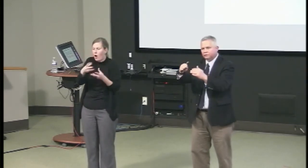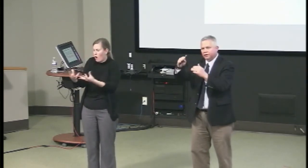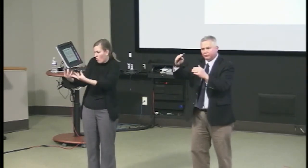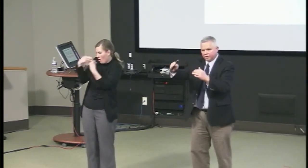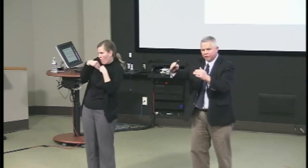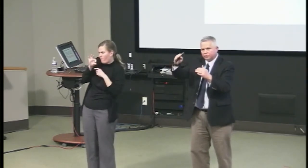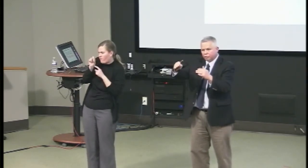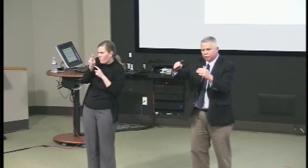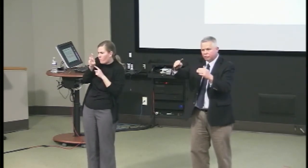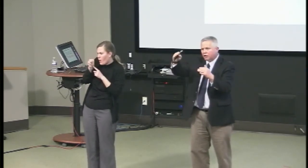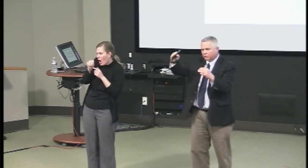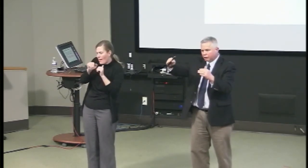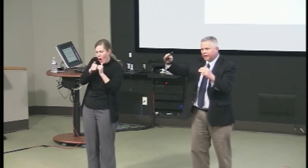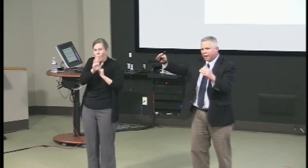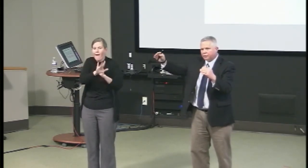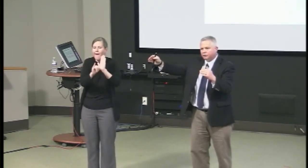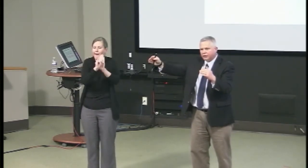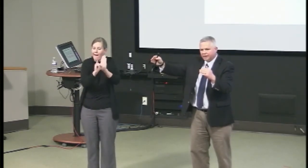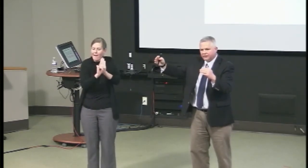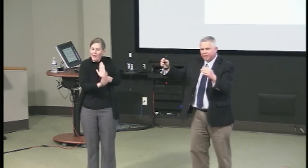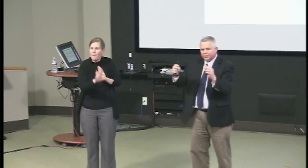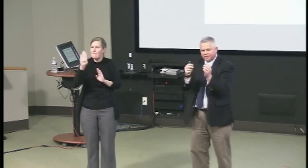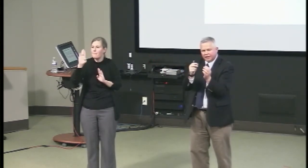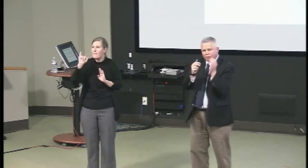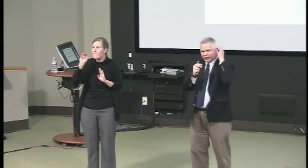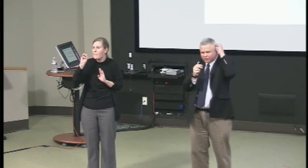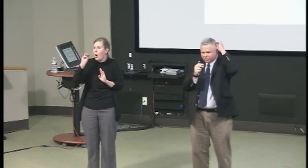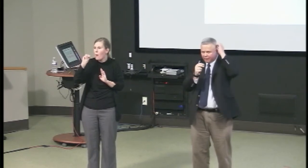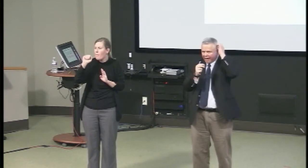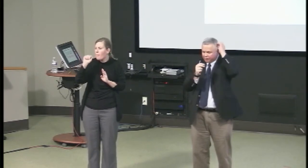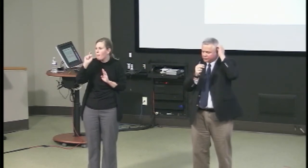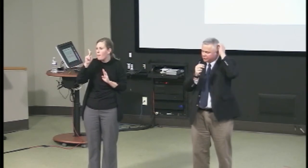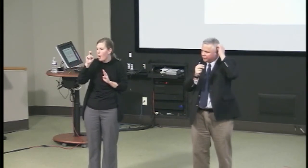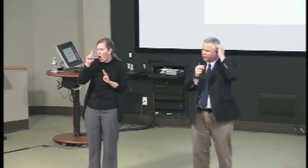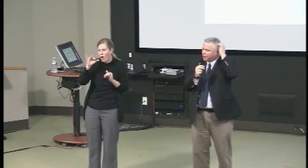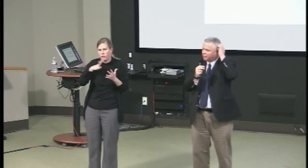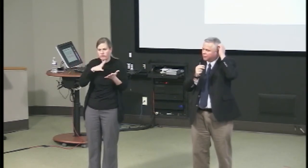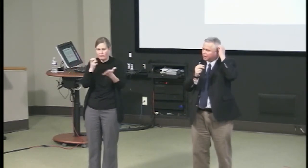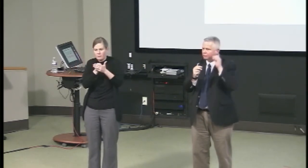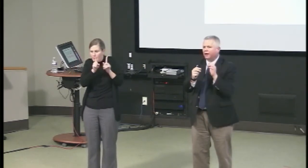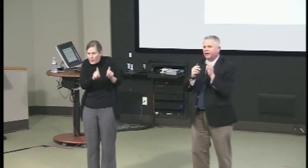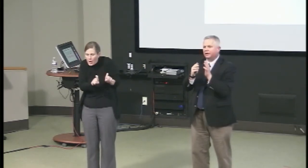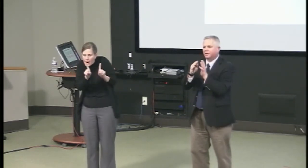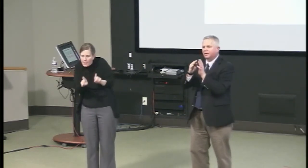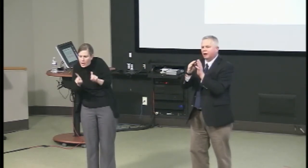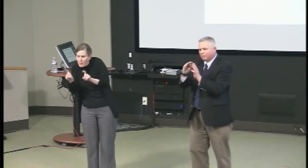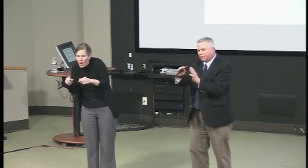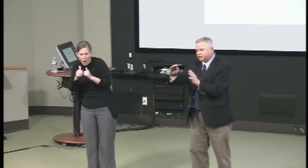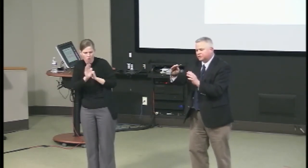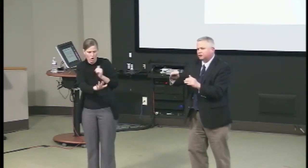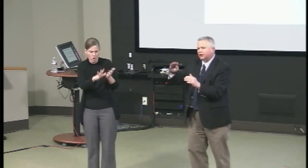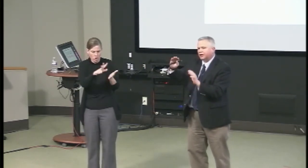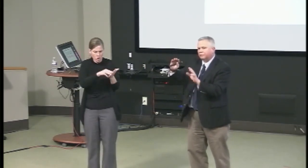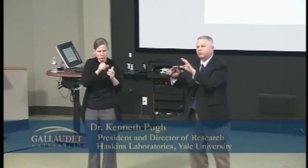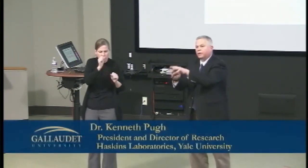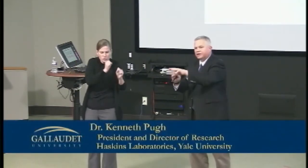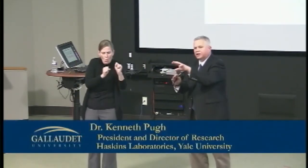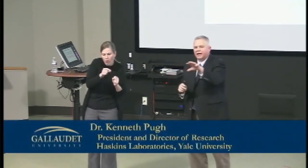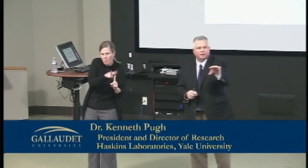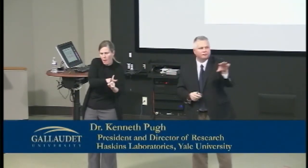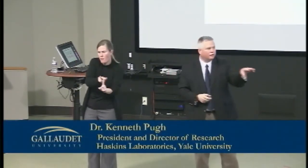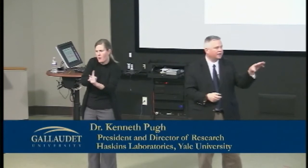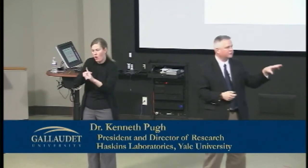put children or adults through learning opportunities to see which patterns of anomaly in brain are most associated